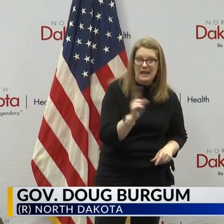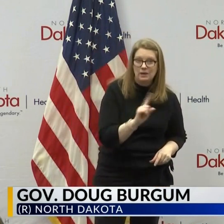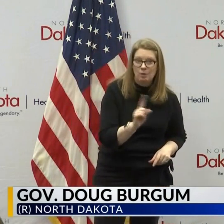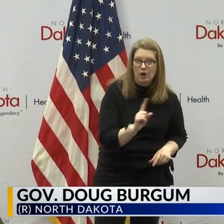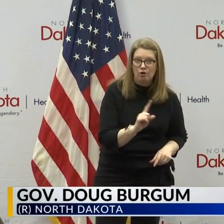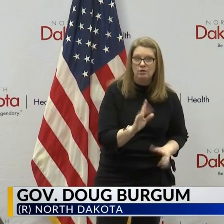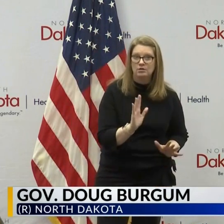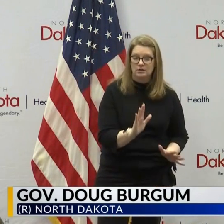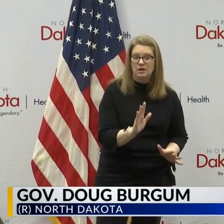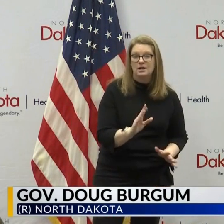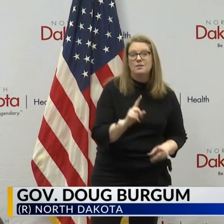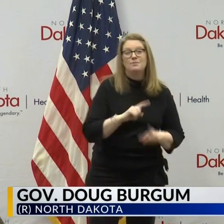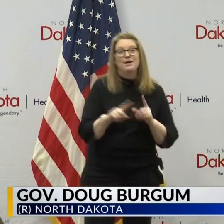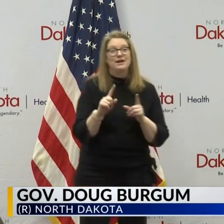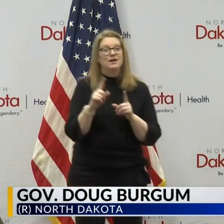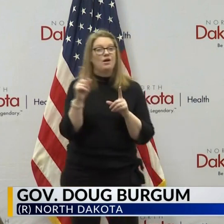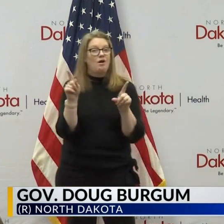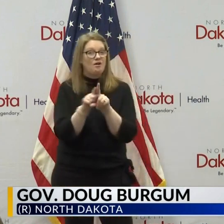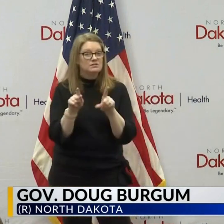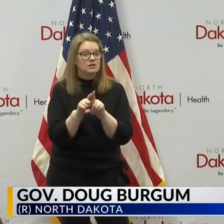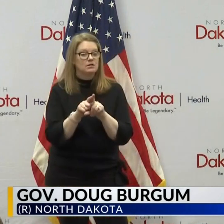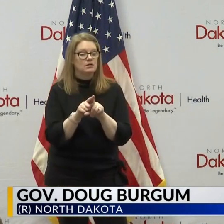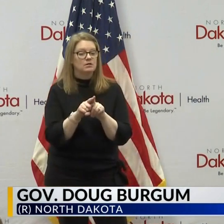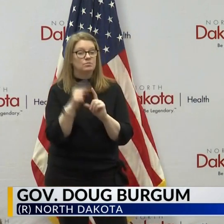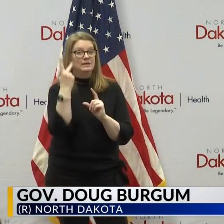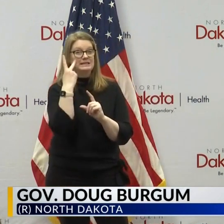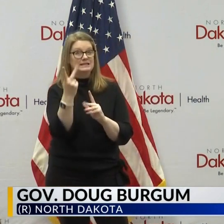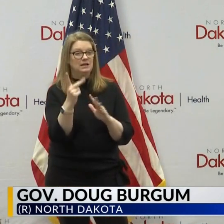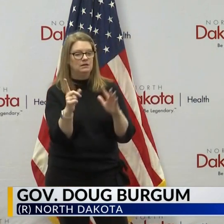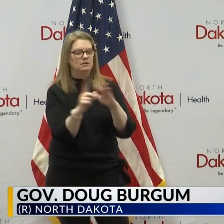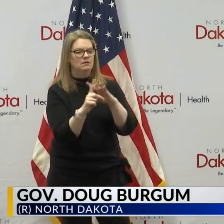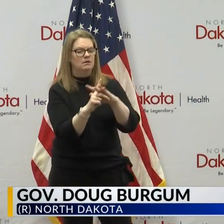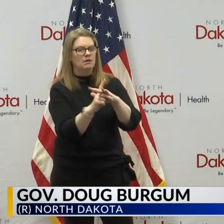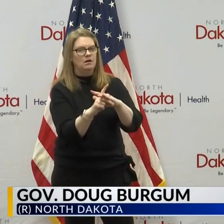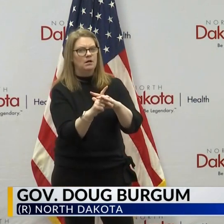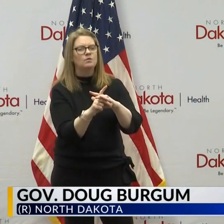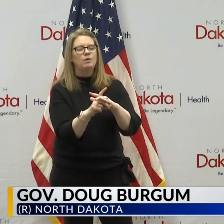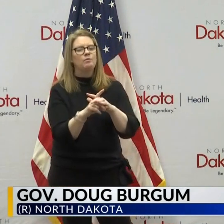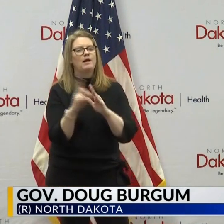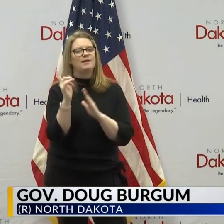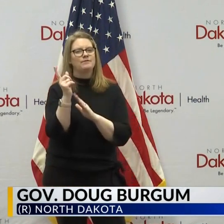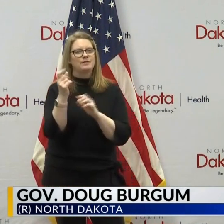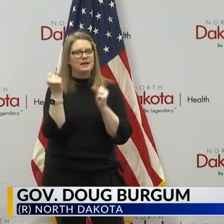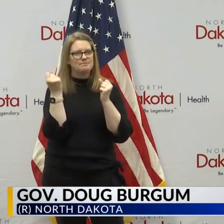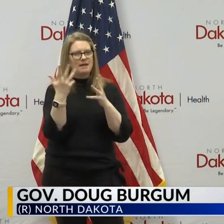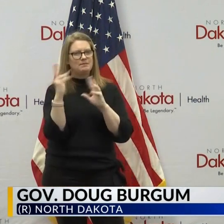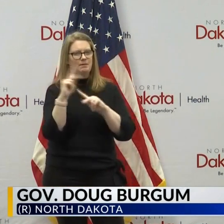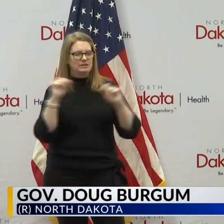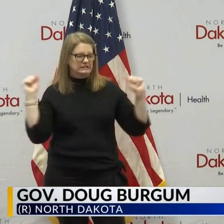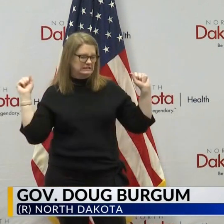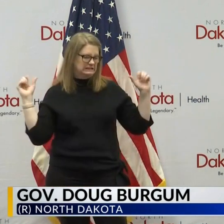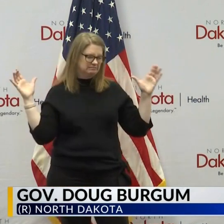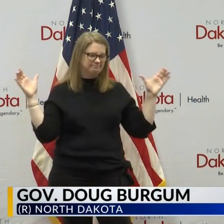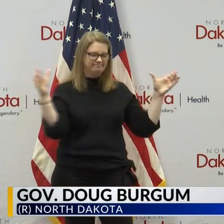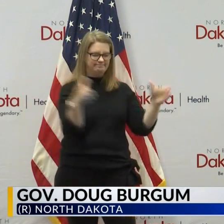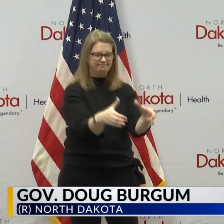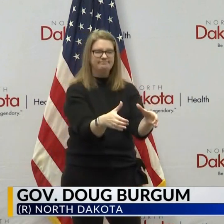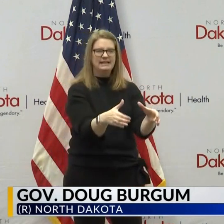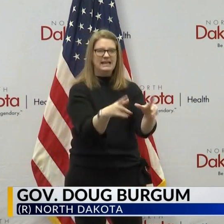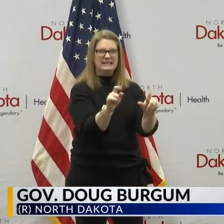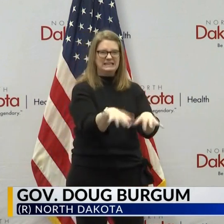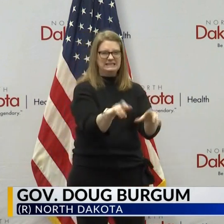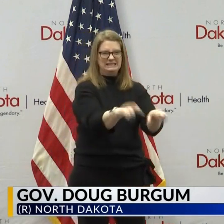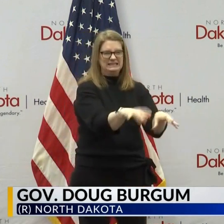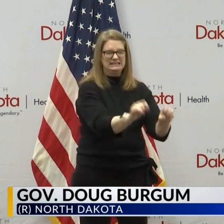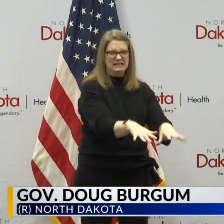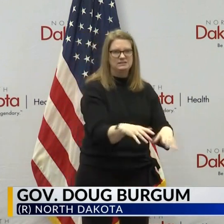want to have this rapid response capability like we're demonstrating in Montreal, which we test drove a couple weeks ago, and whether it's a